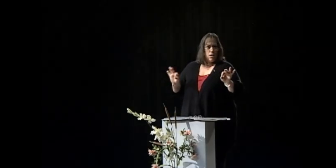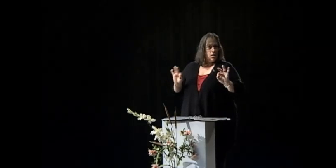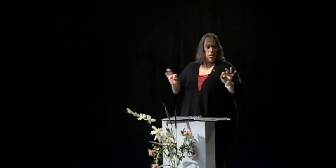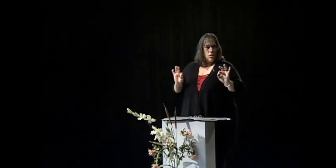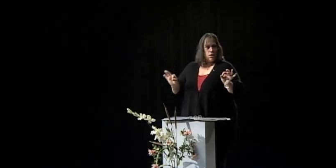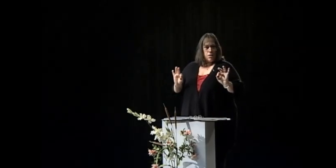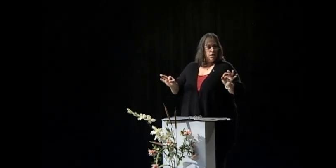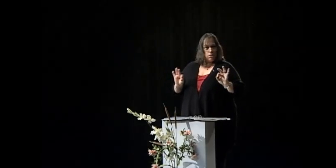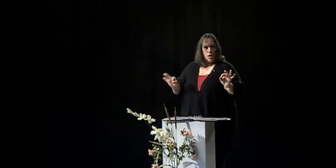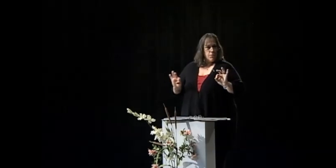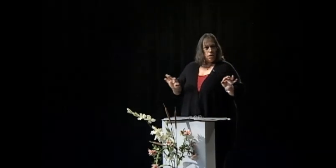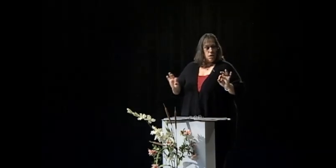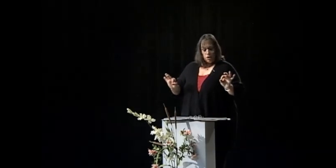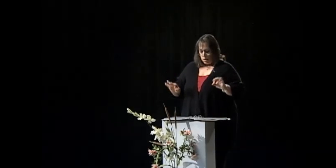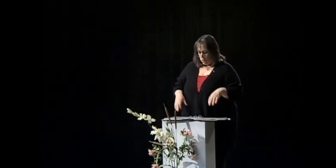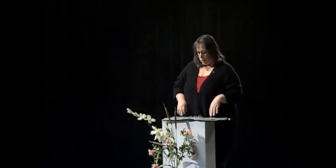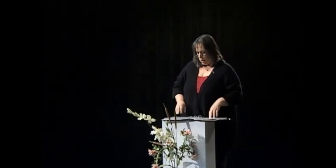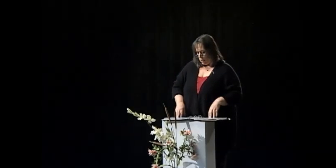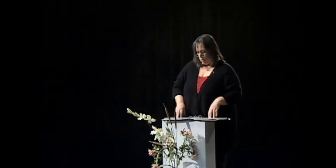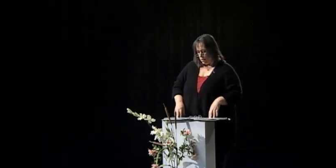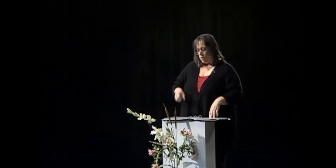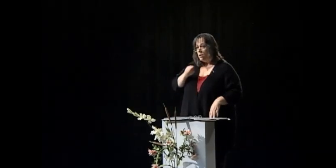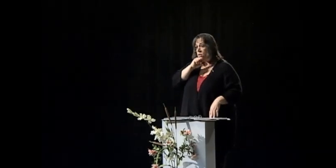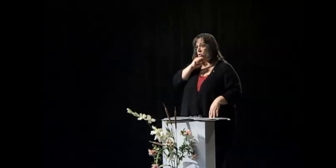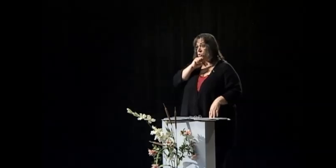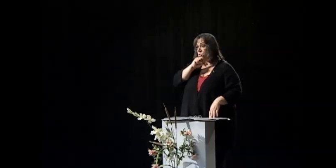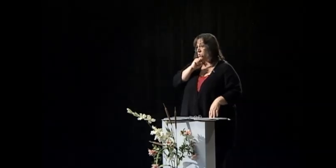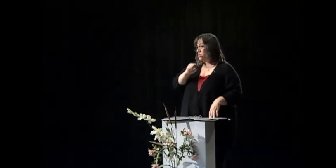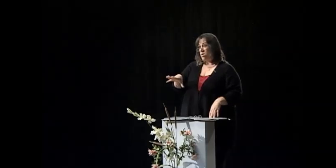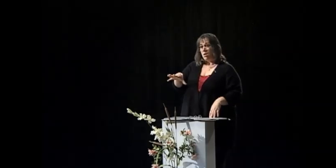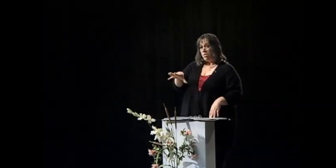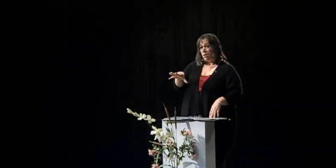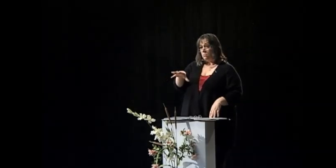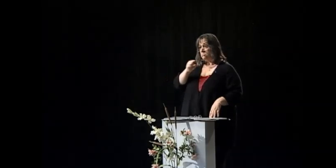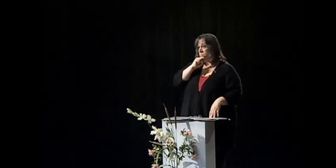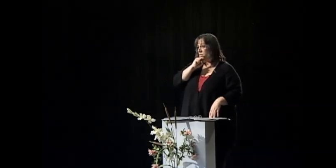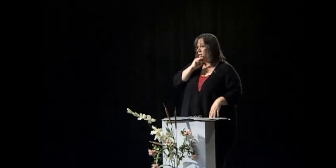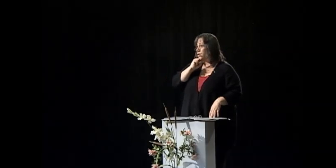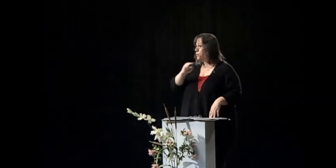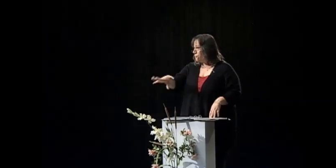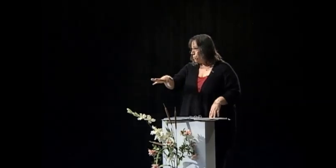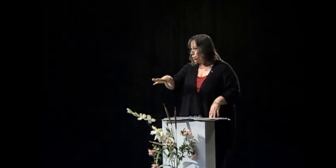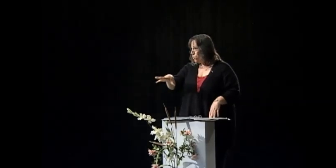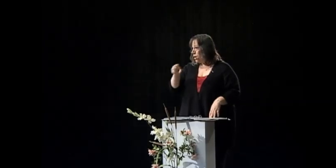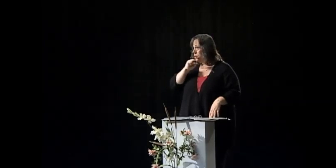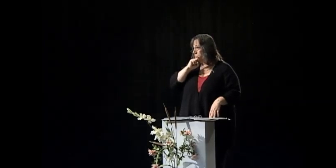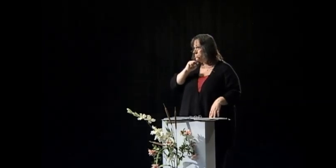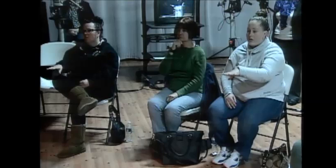Nothing, nothing's happening. You can also do it this way, nothing. You're throwing it away.